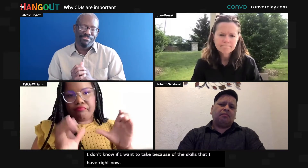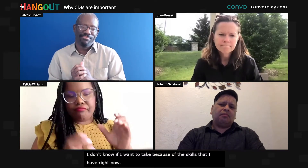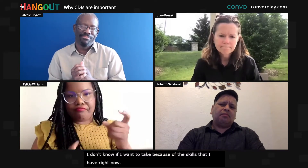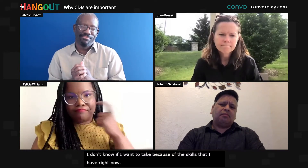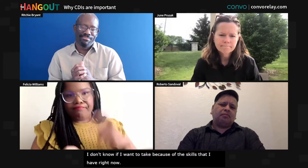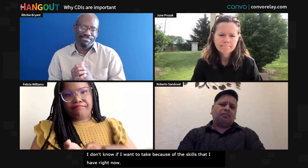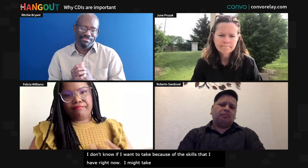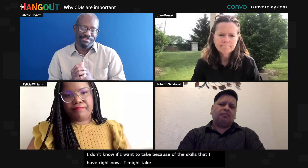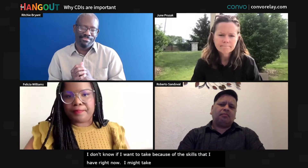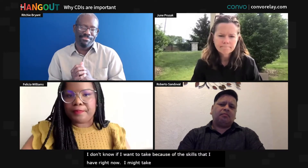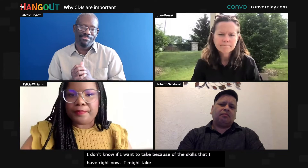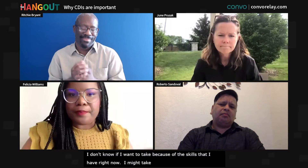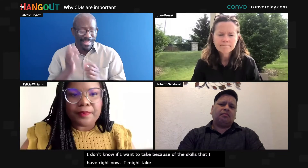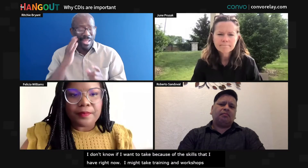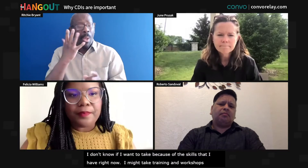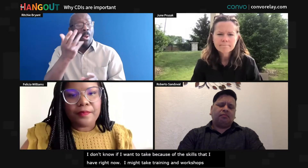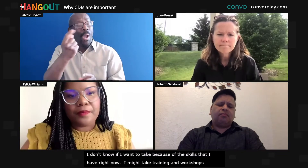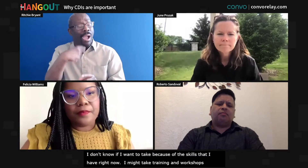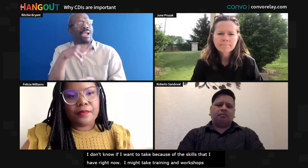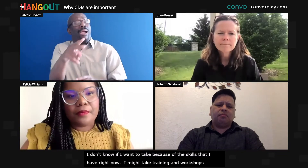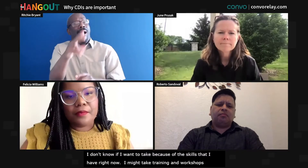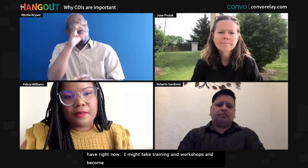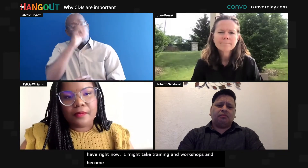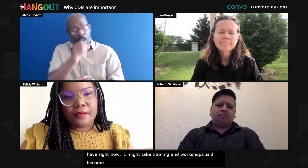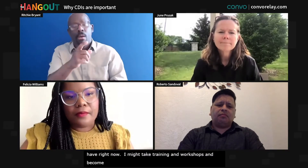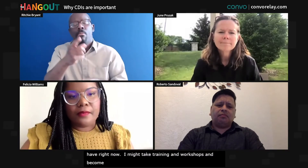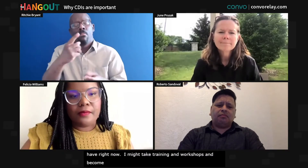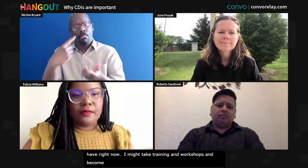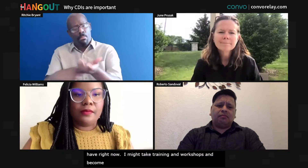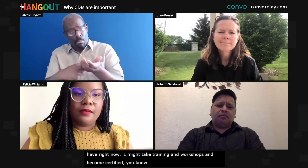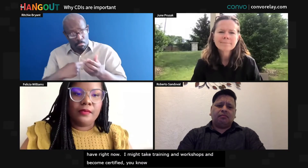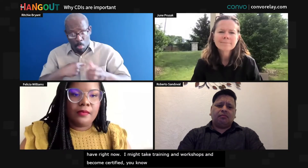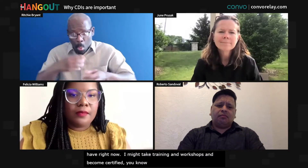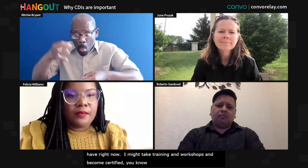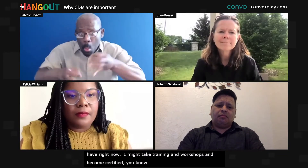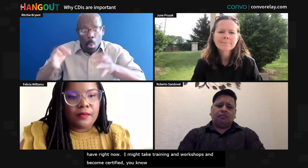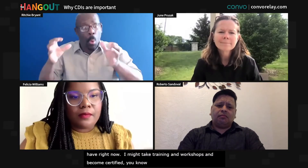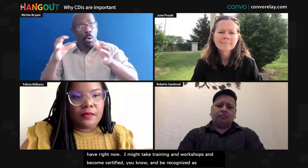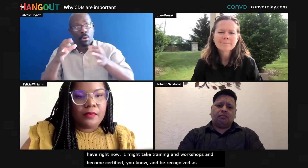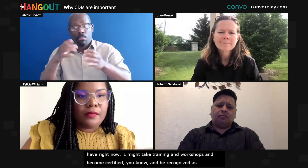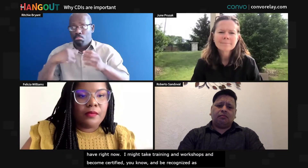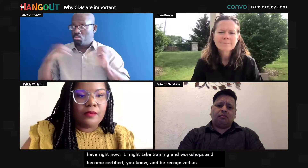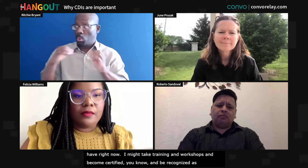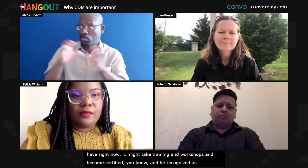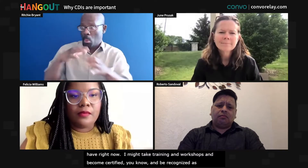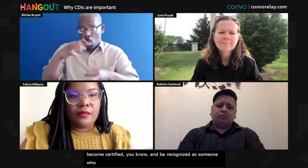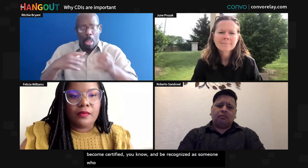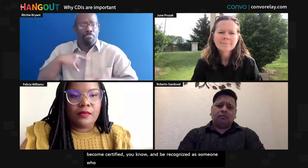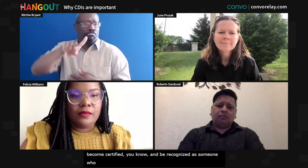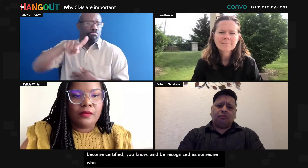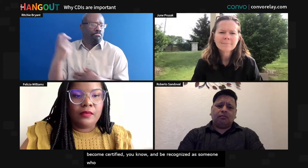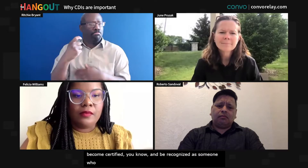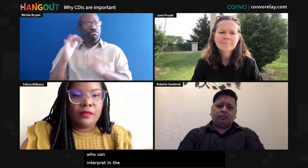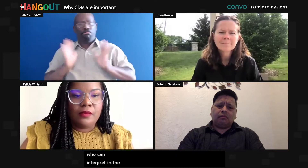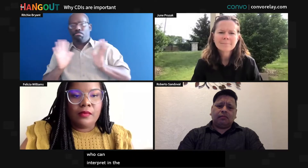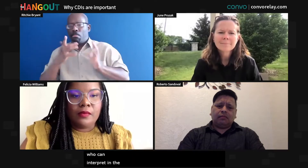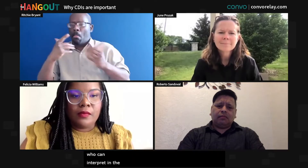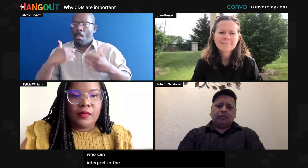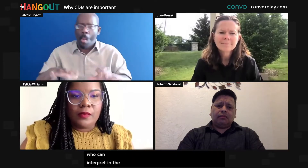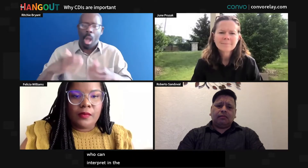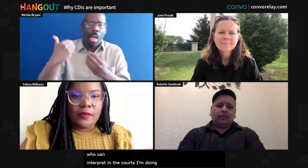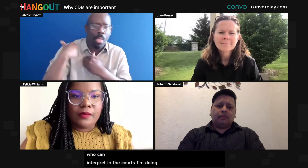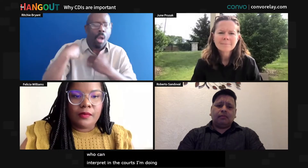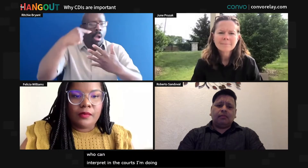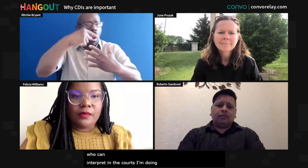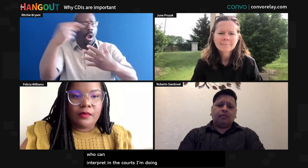become certified, and be recognized as someone who can interpret in the courts. Then I would do it. This is Richie. So one of the things that I think about is when